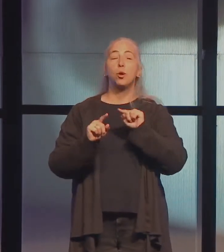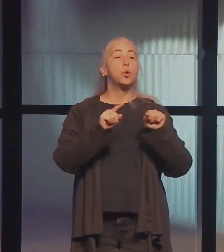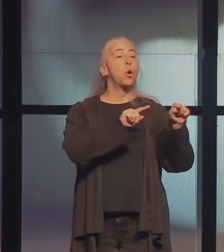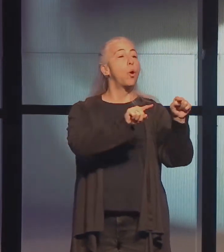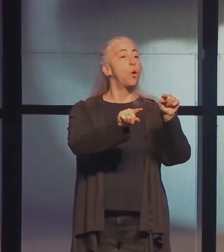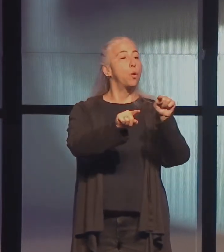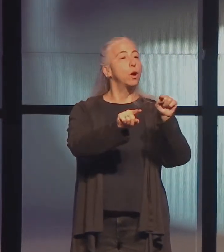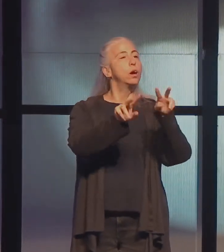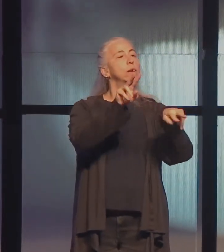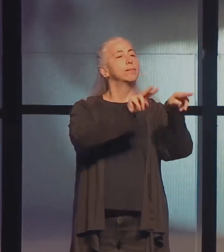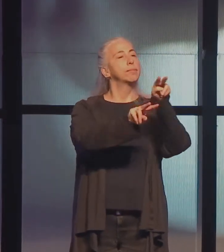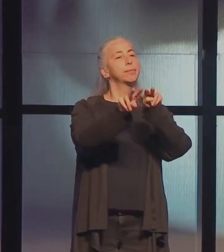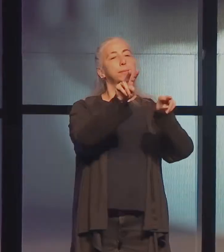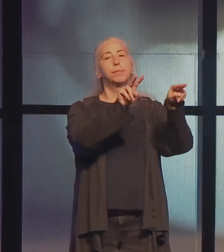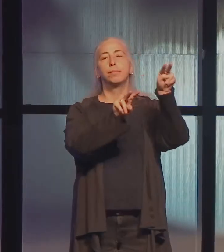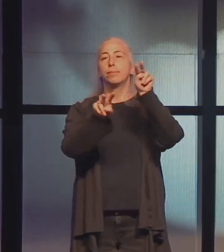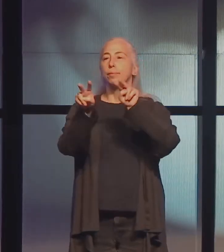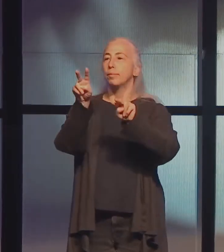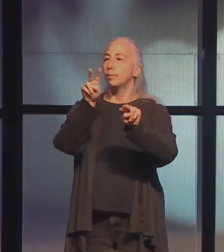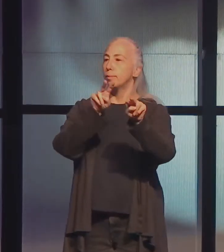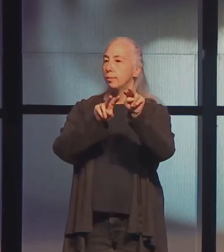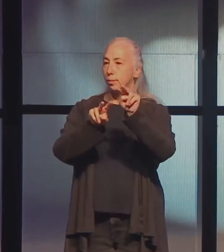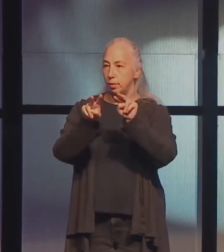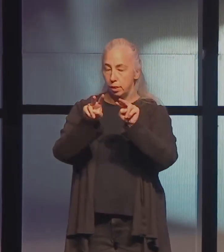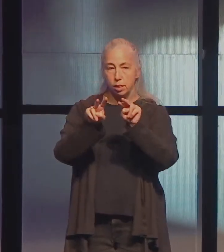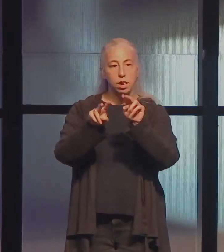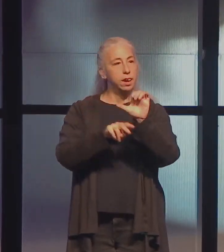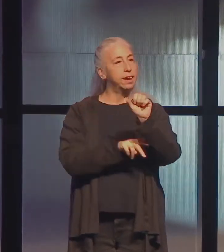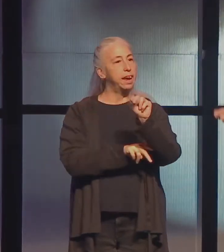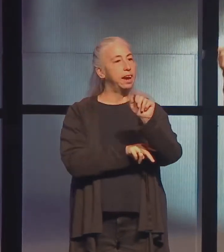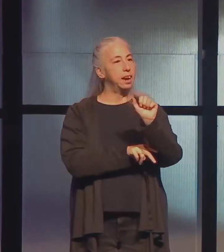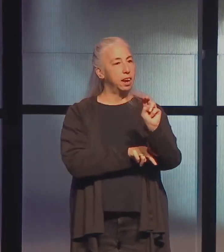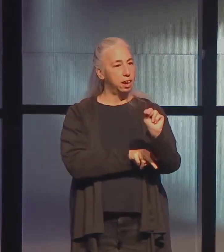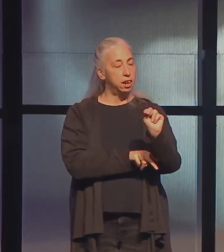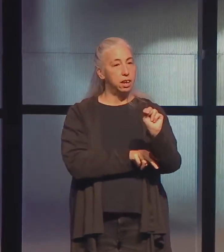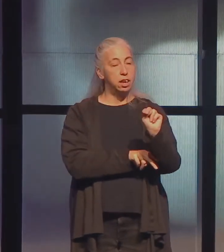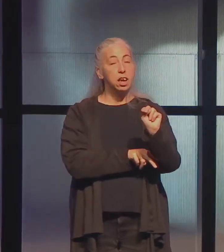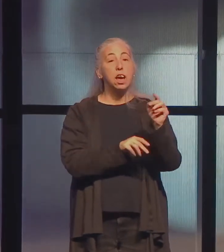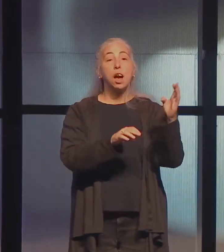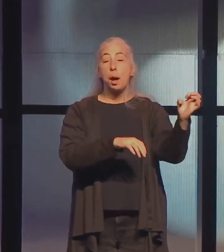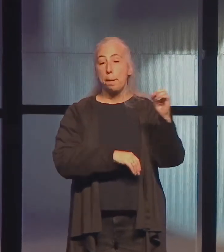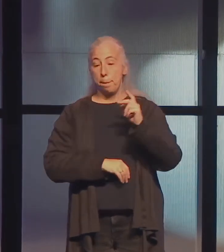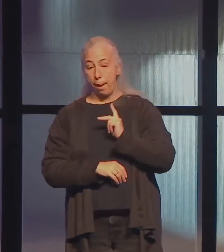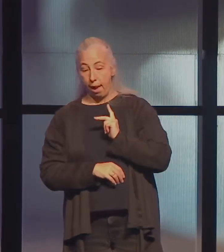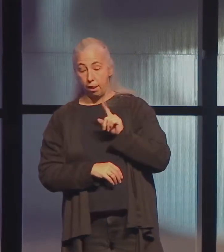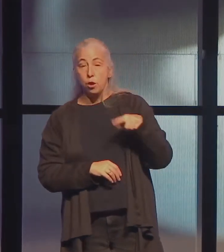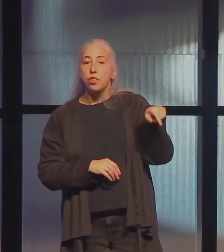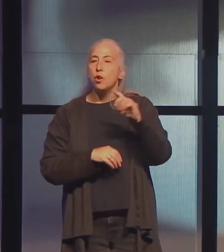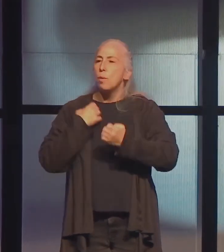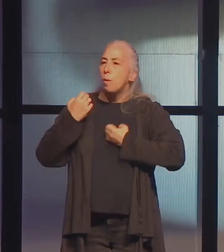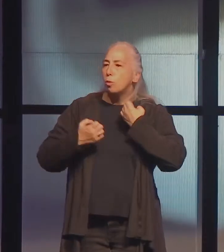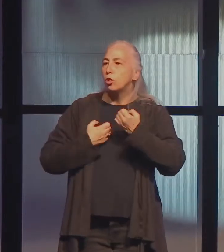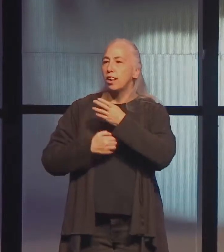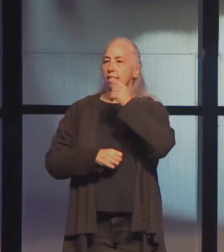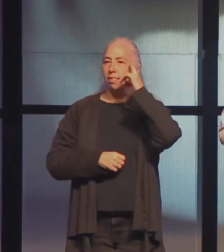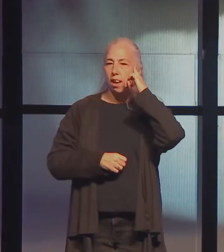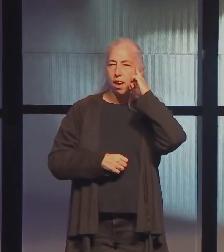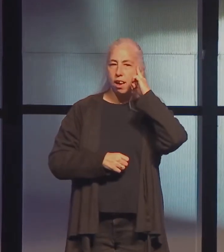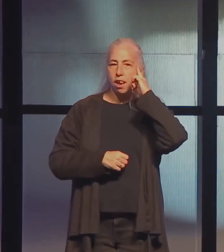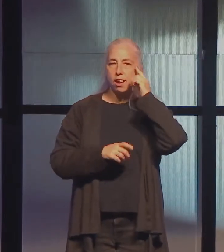spies return from scouting out this land of Canaan, their emotions and their thoughts start to write the